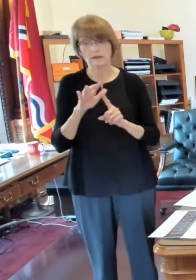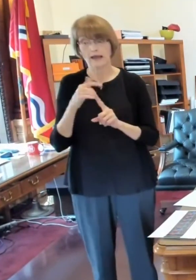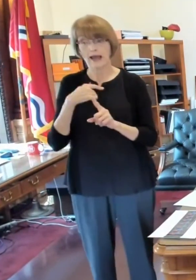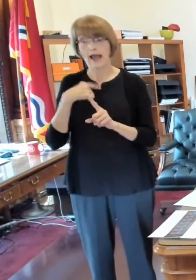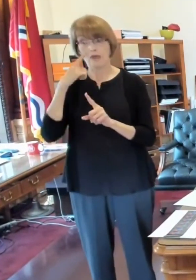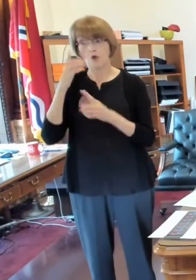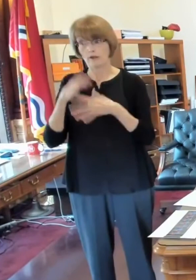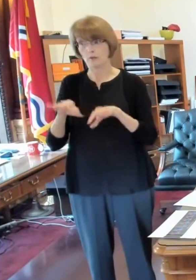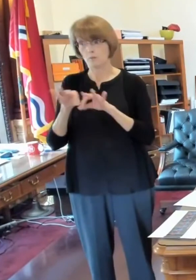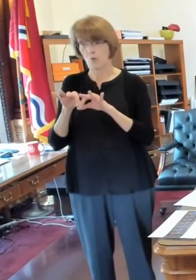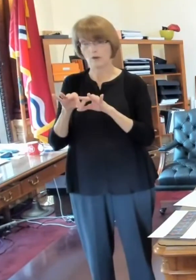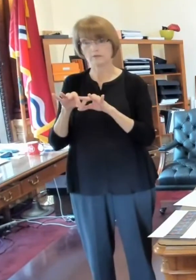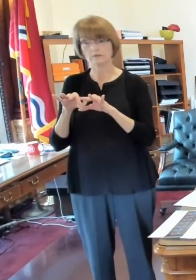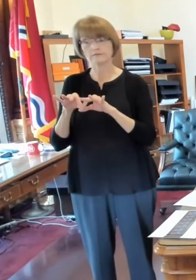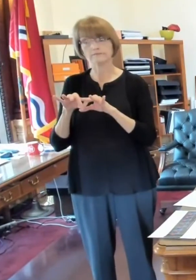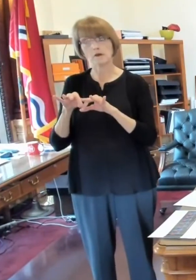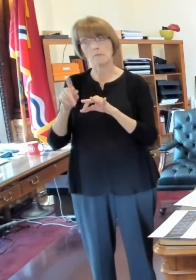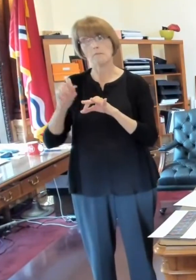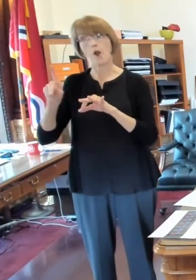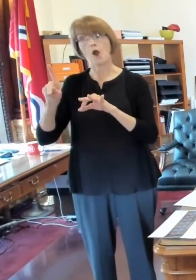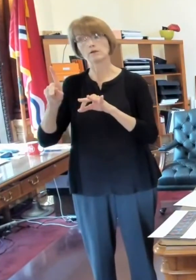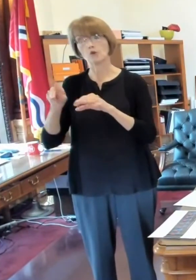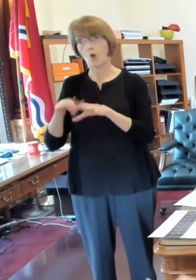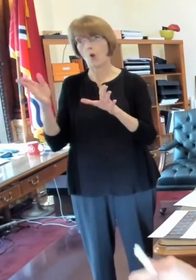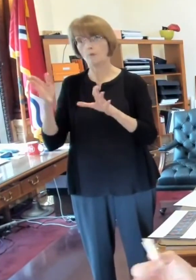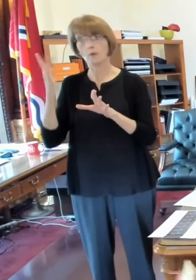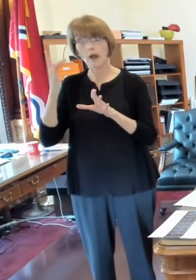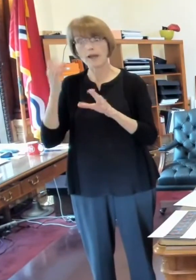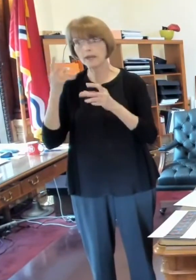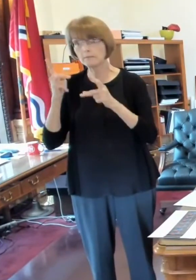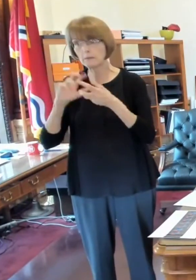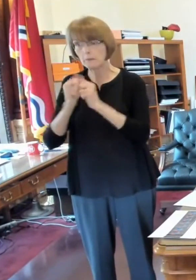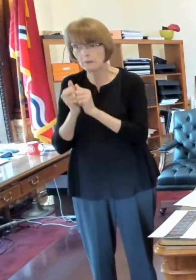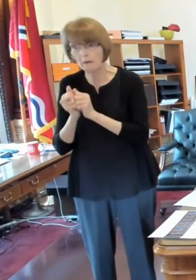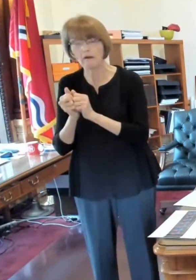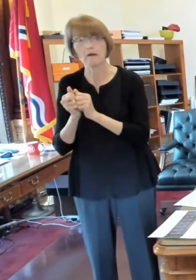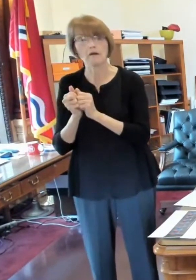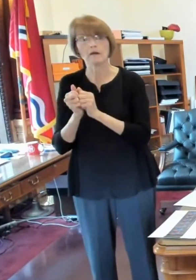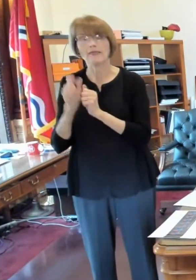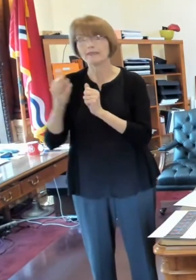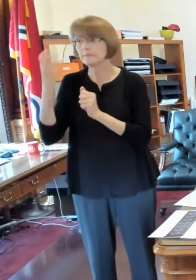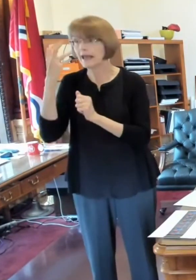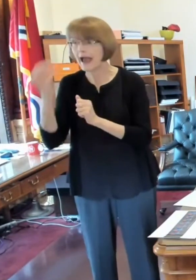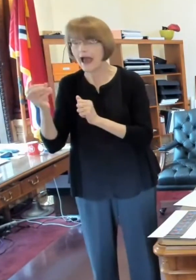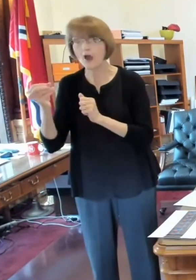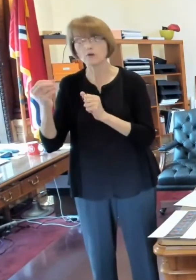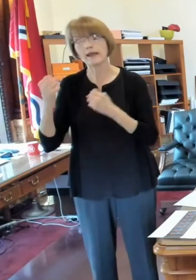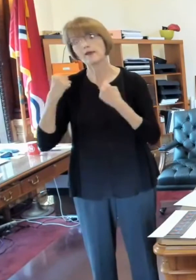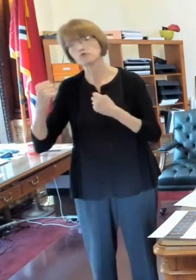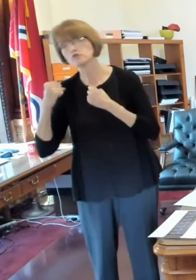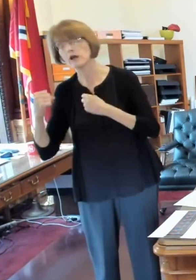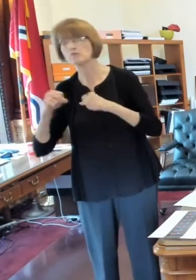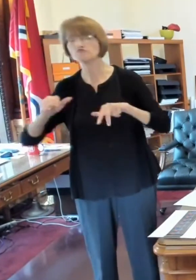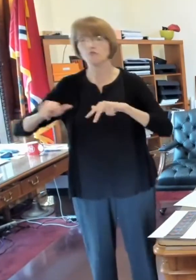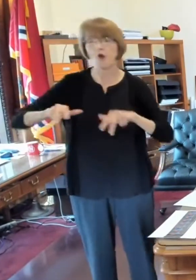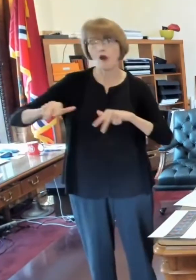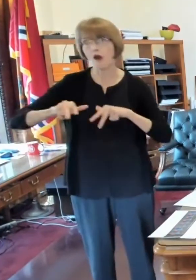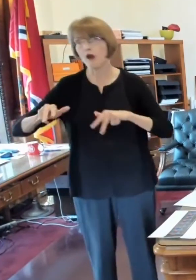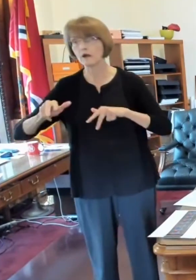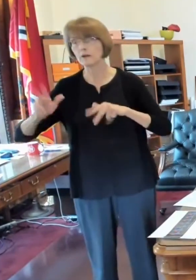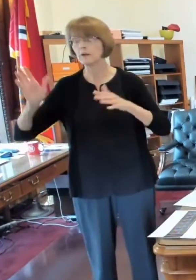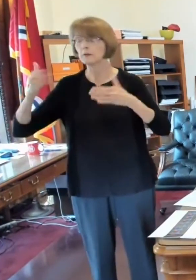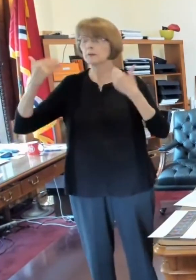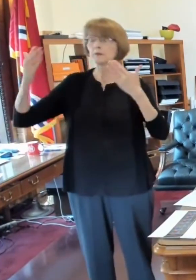the parks open because we do have a dense environment, and I thought it was really good for people to get out and exercise, take a walk, clear your